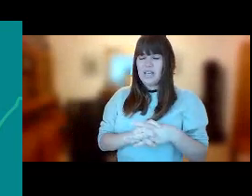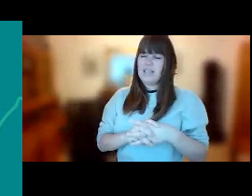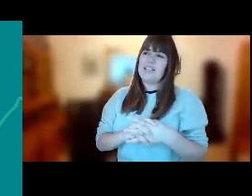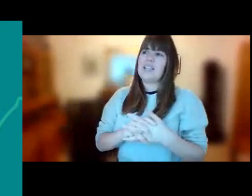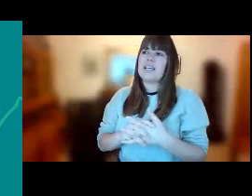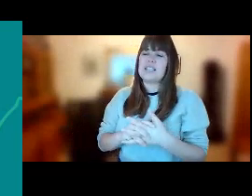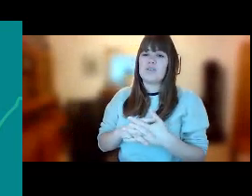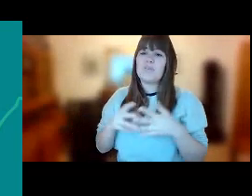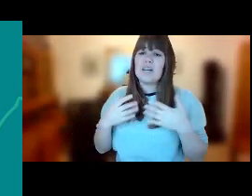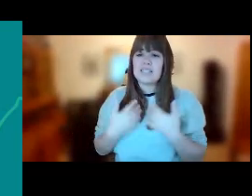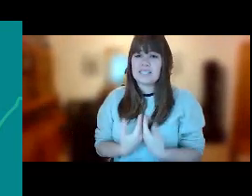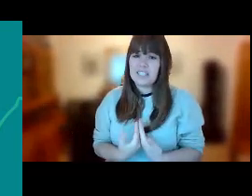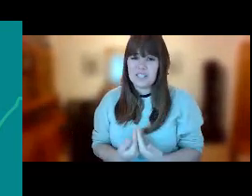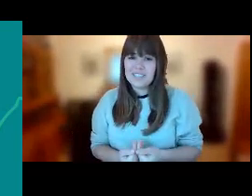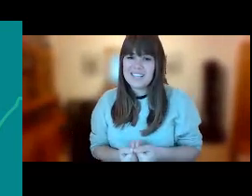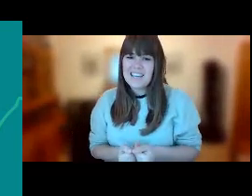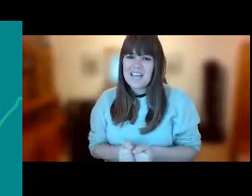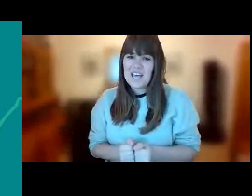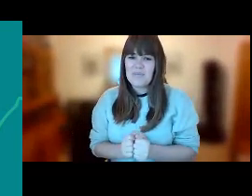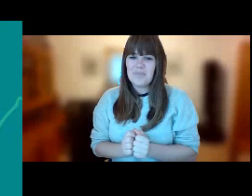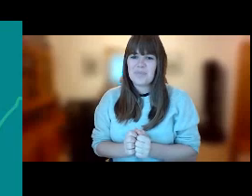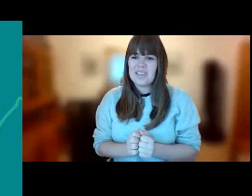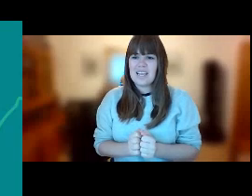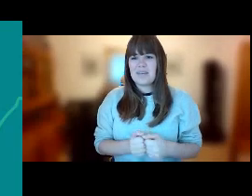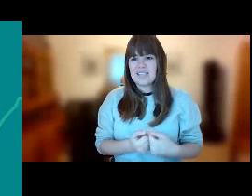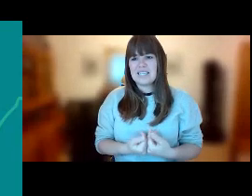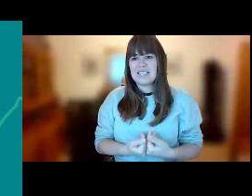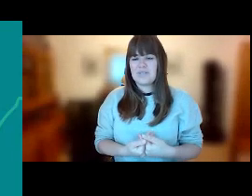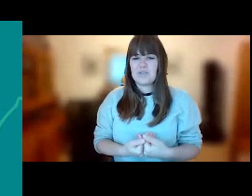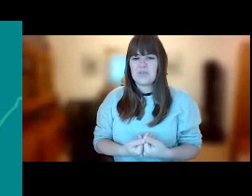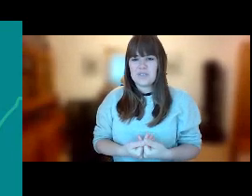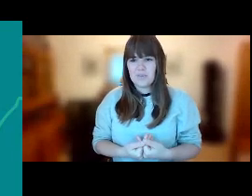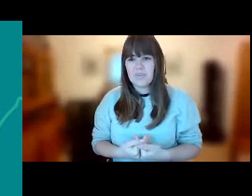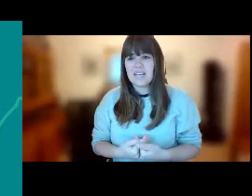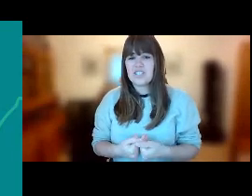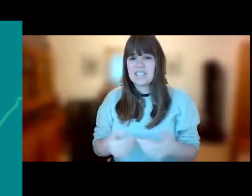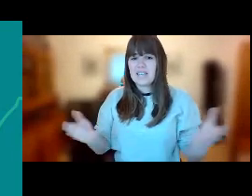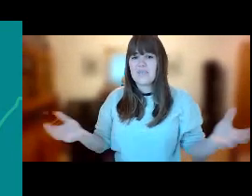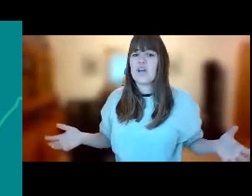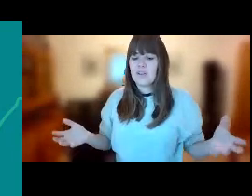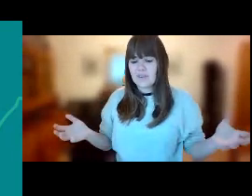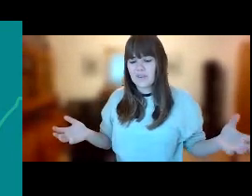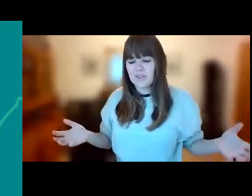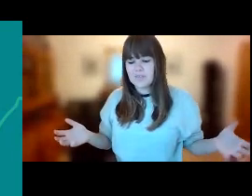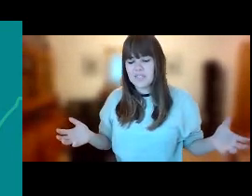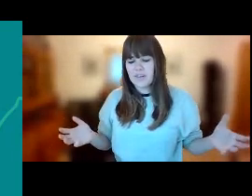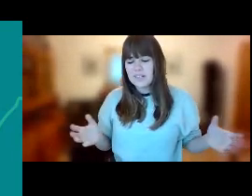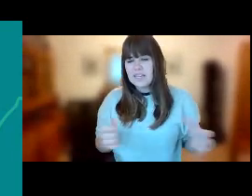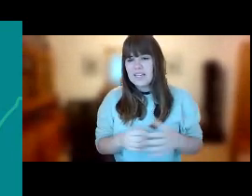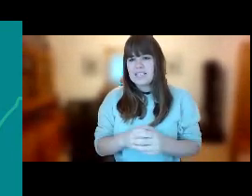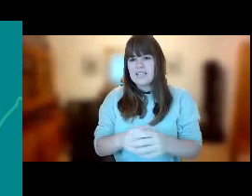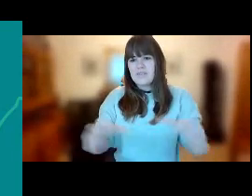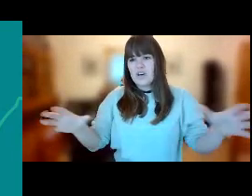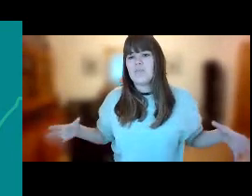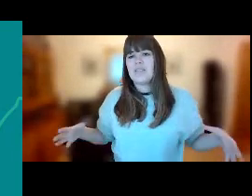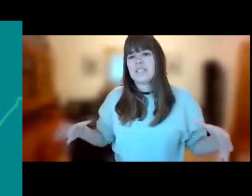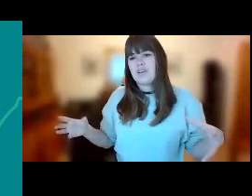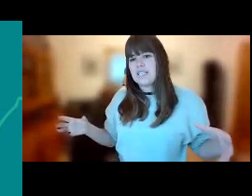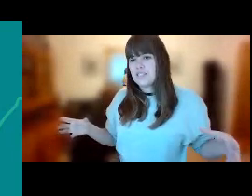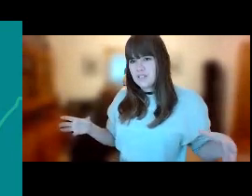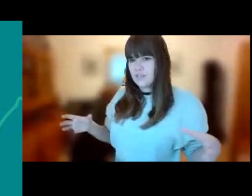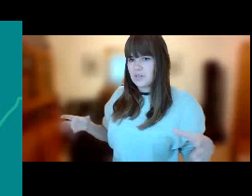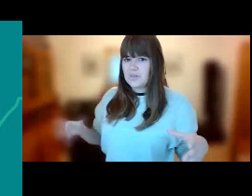much that it's not the person's condition that makes it difficult for someone, but actually it's the environment around them. So it's the